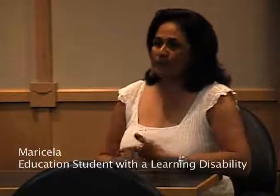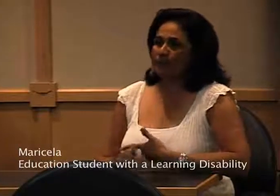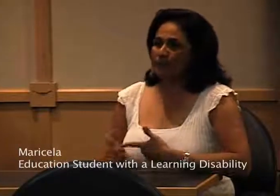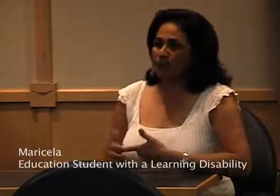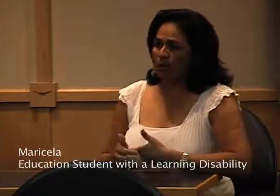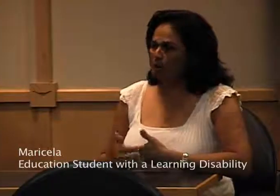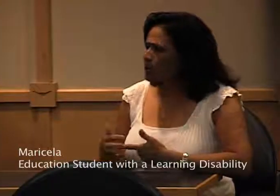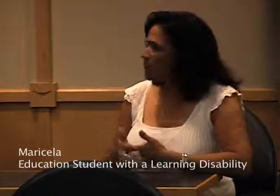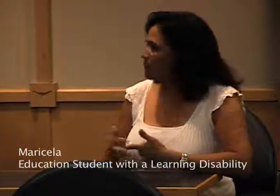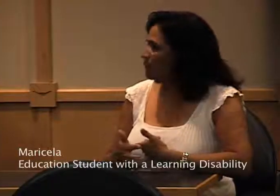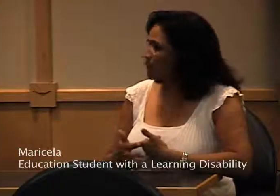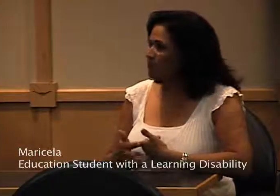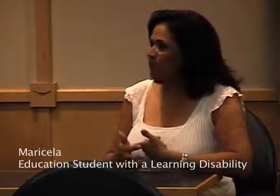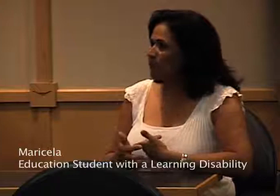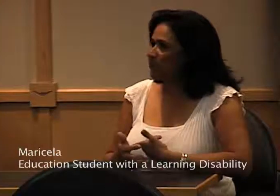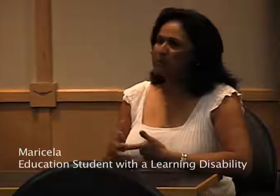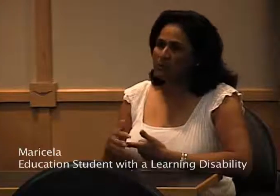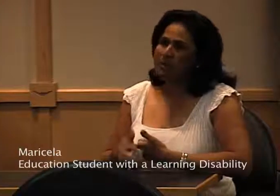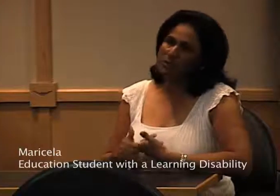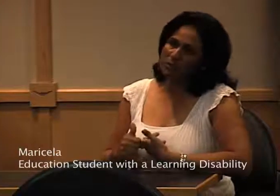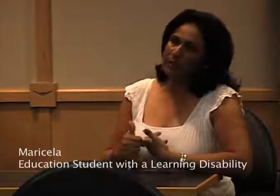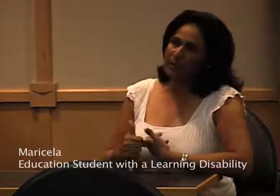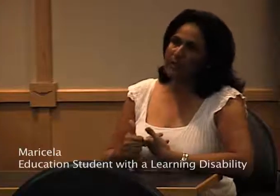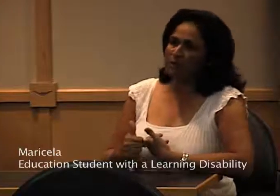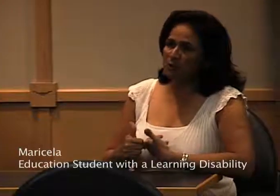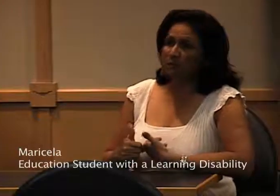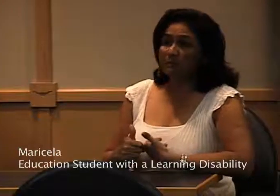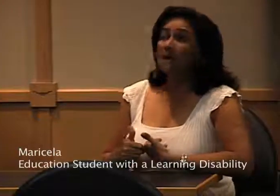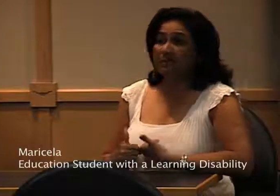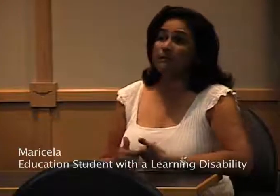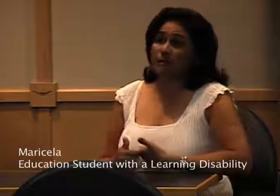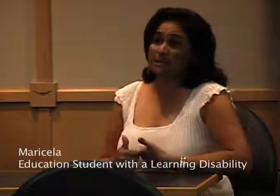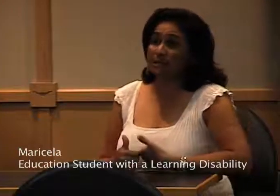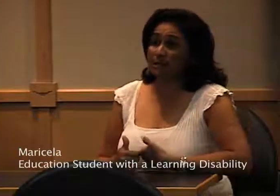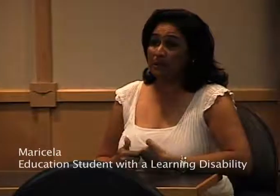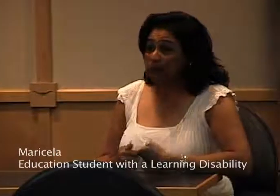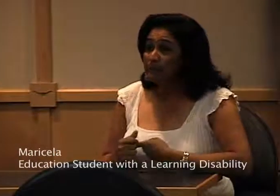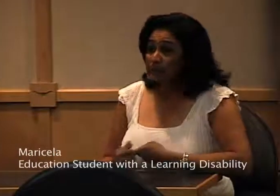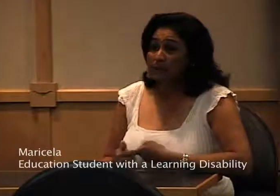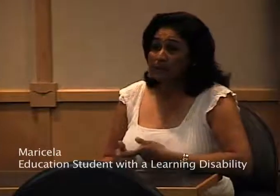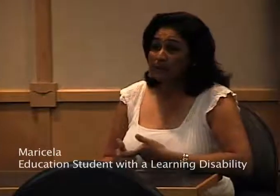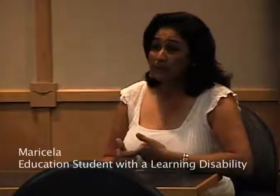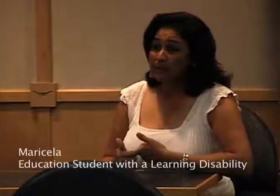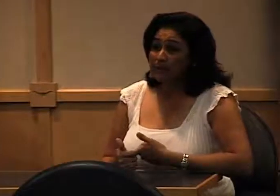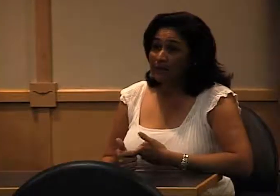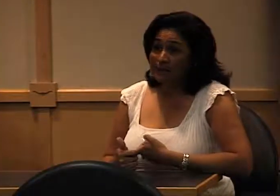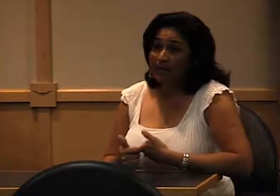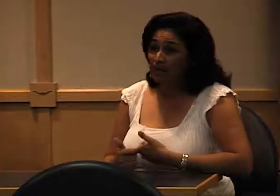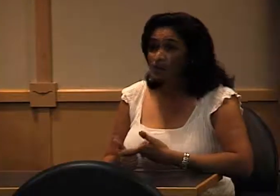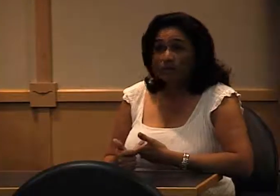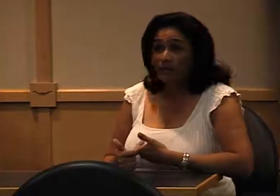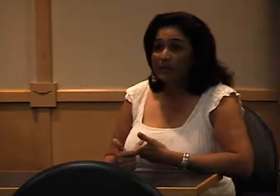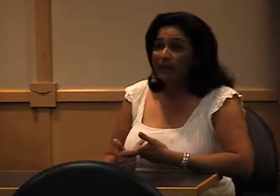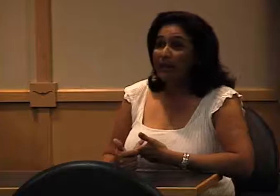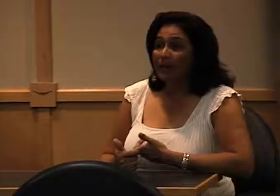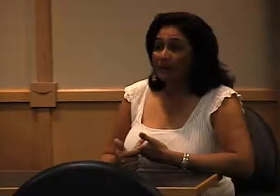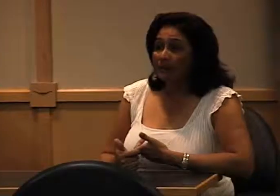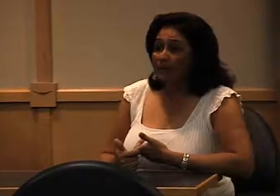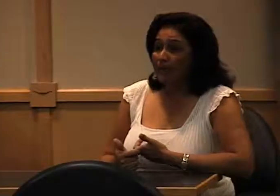You know, if you're ashamed of your disability, you may need to start thinking in terms of difference. I'm different, and there's no shame in that.